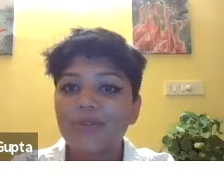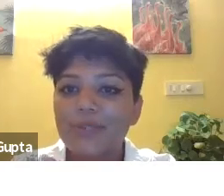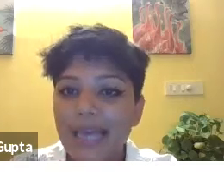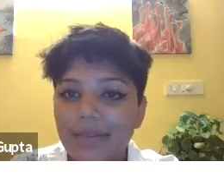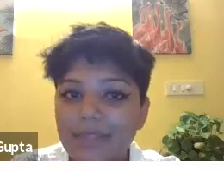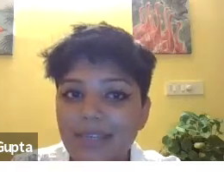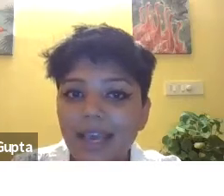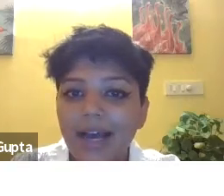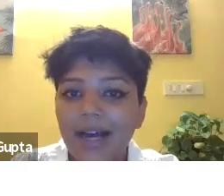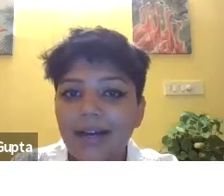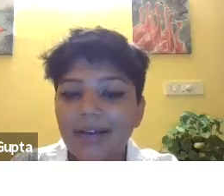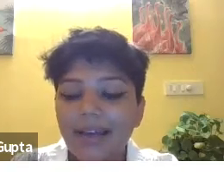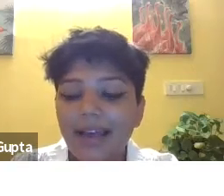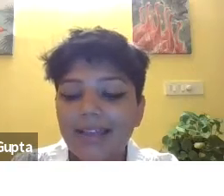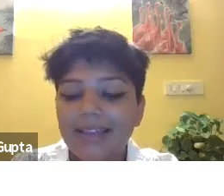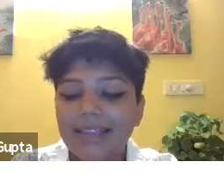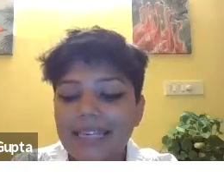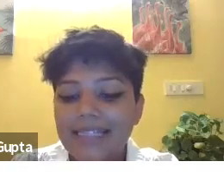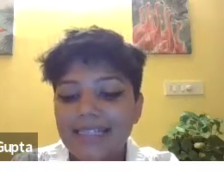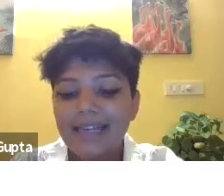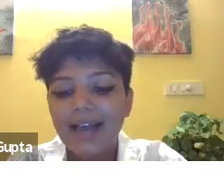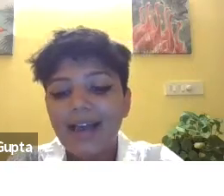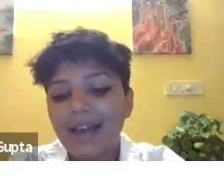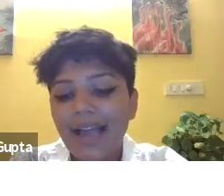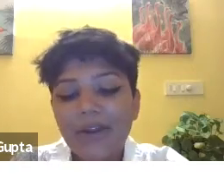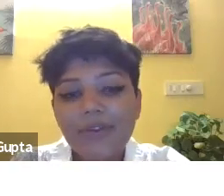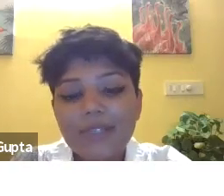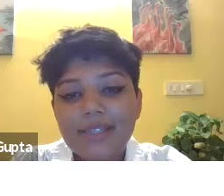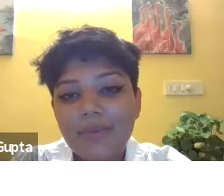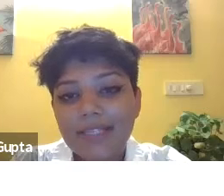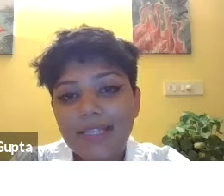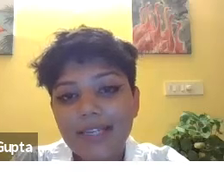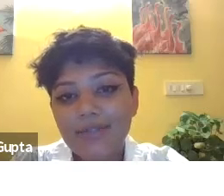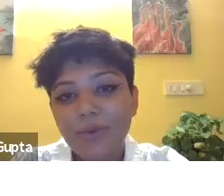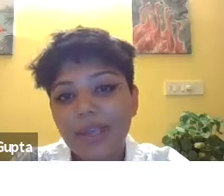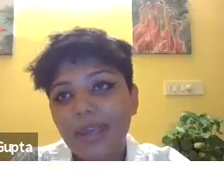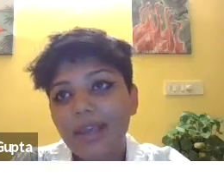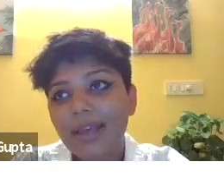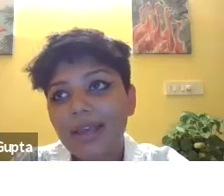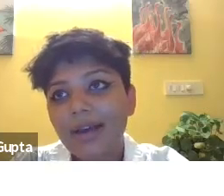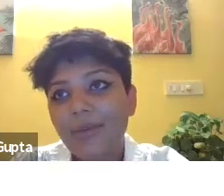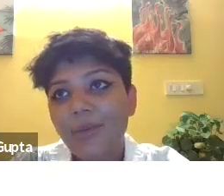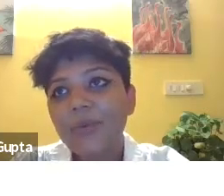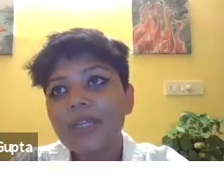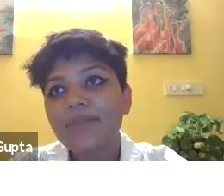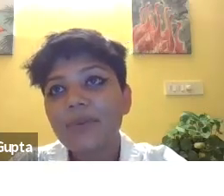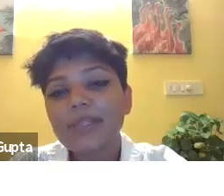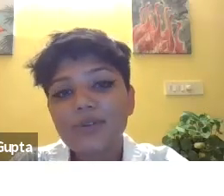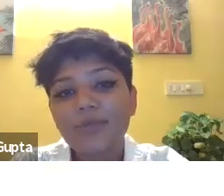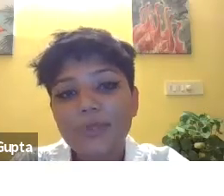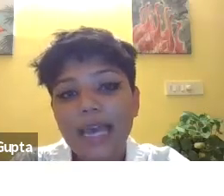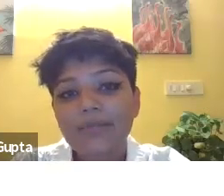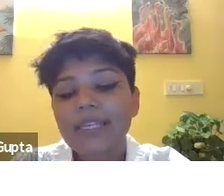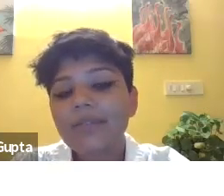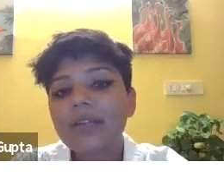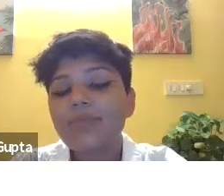films of those times. Uh, these kind of images are basically showing what were the influences